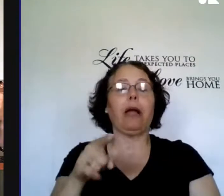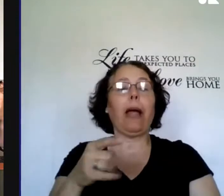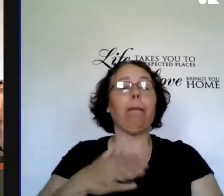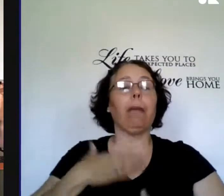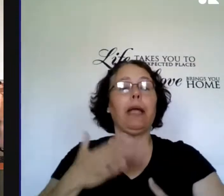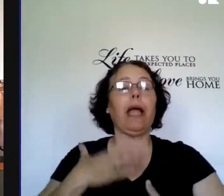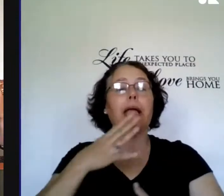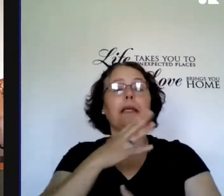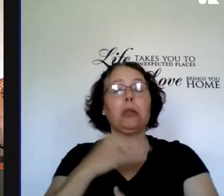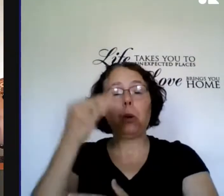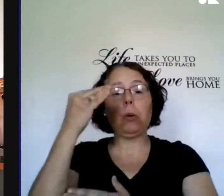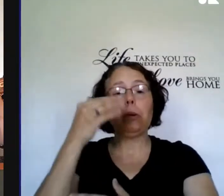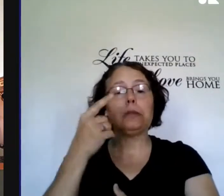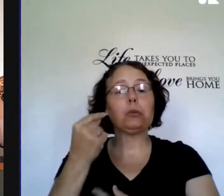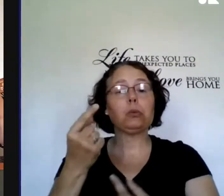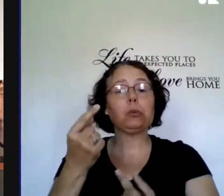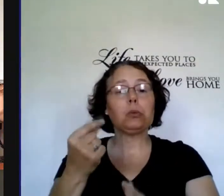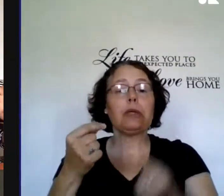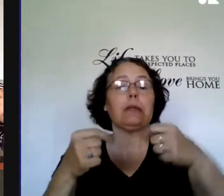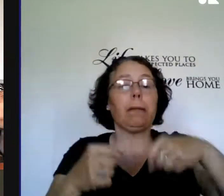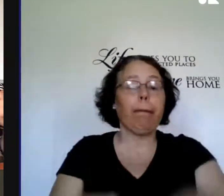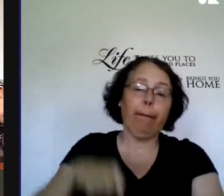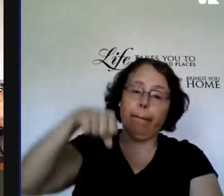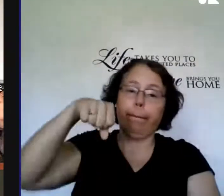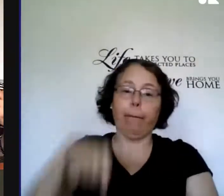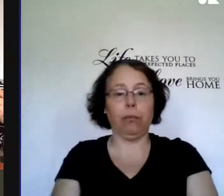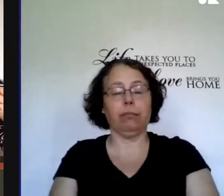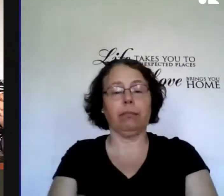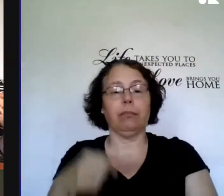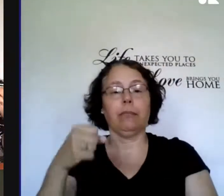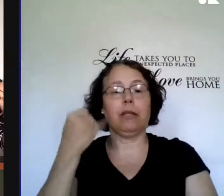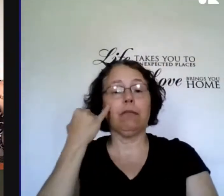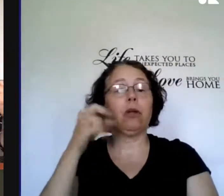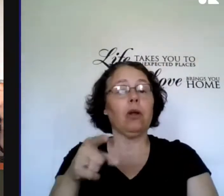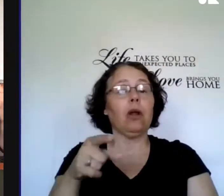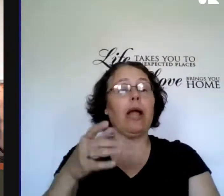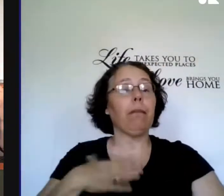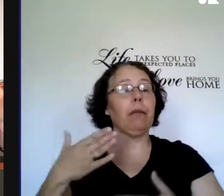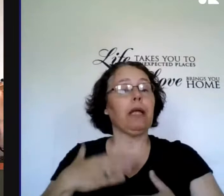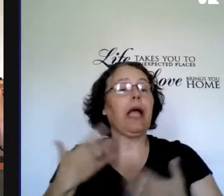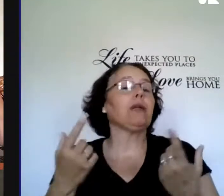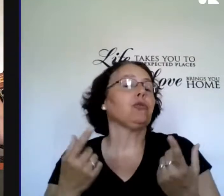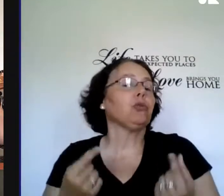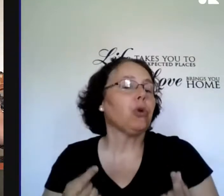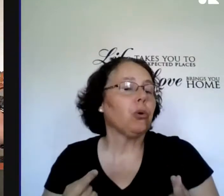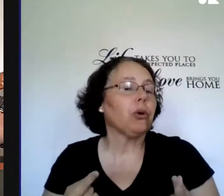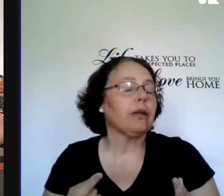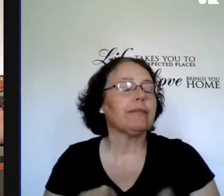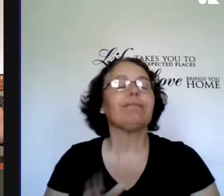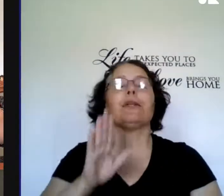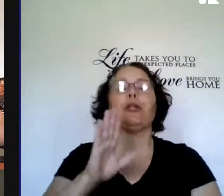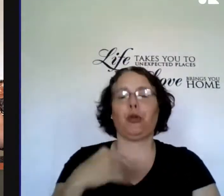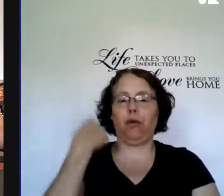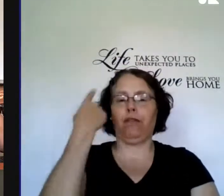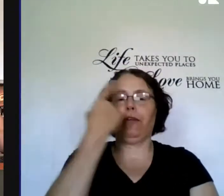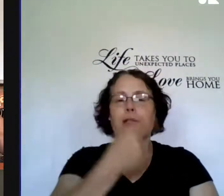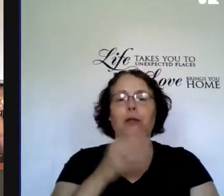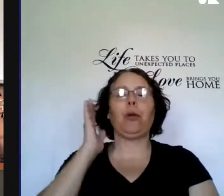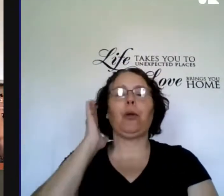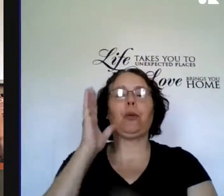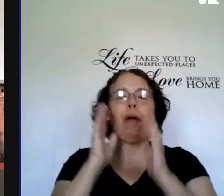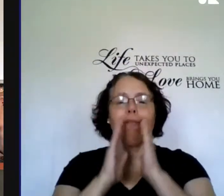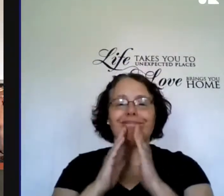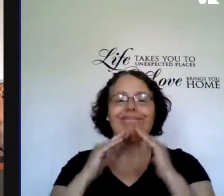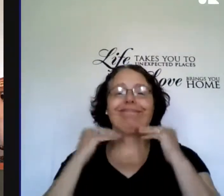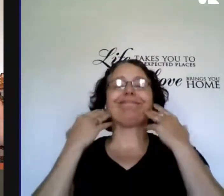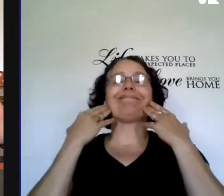you're happy and you know it, stomp your feet. If you're happy and you know it, then your face will